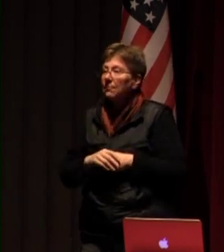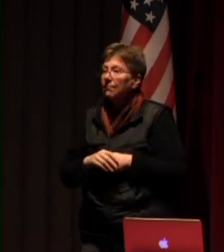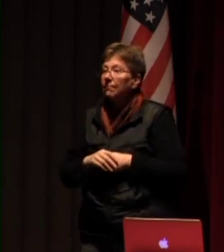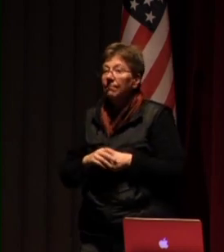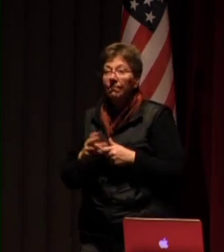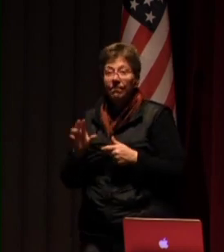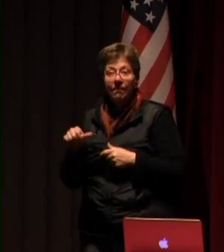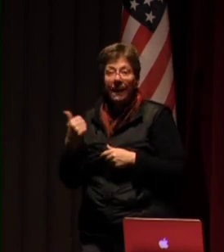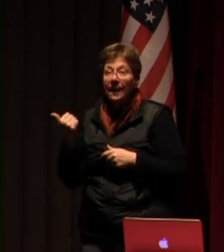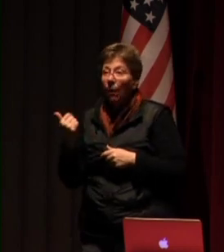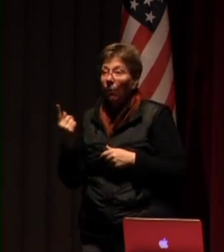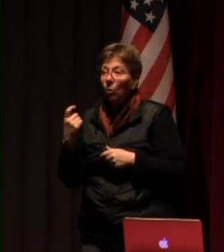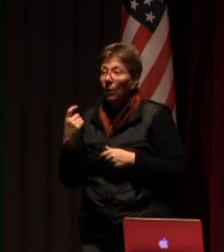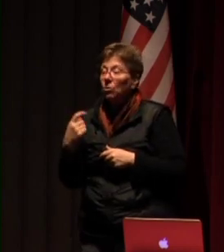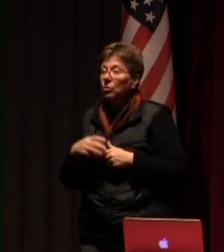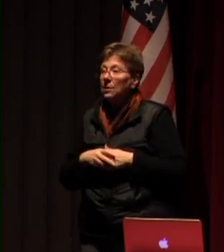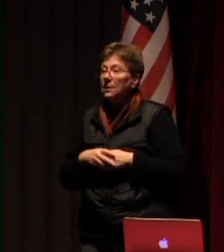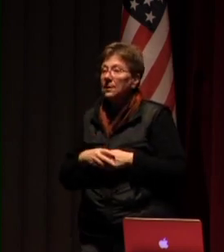Any other questions?